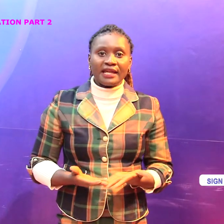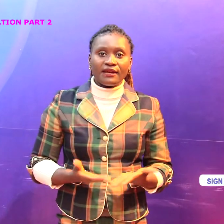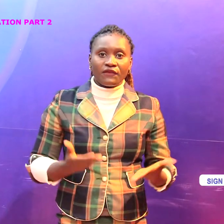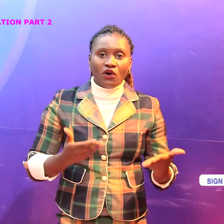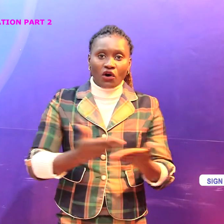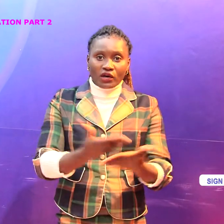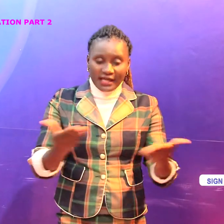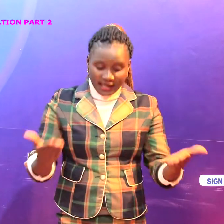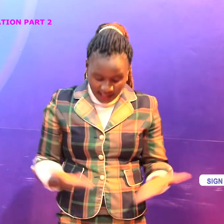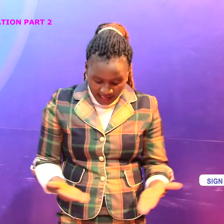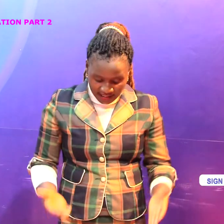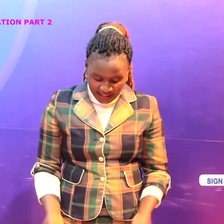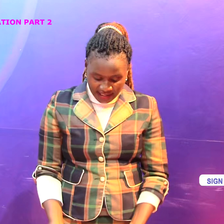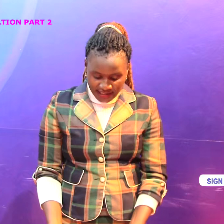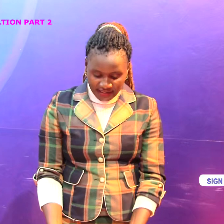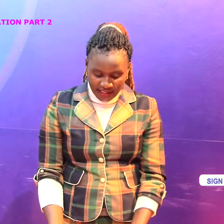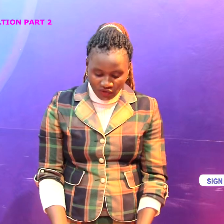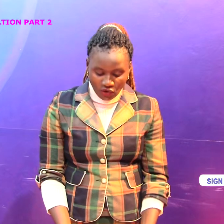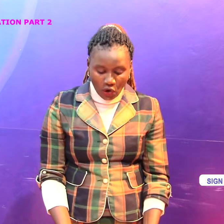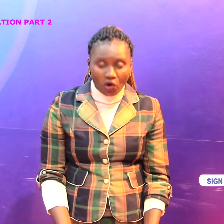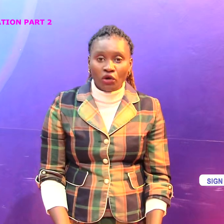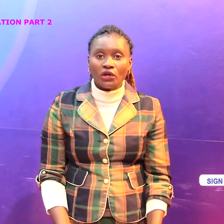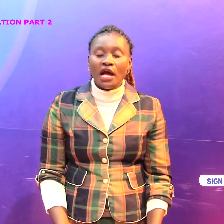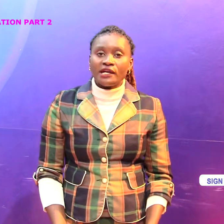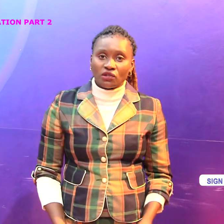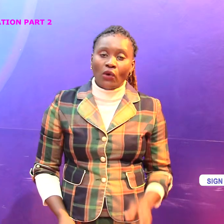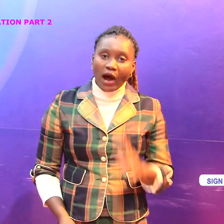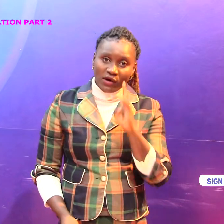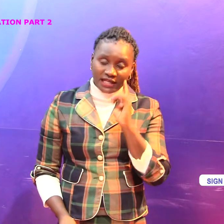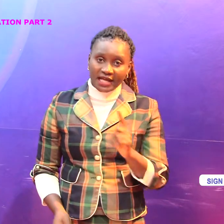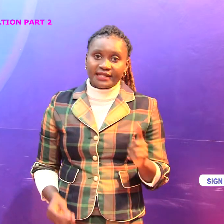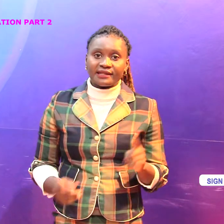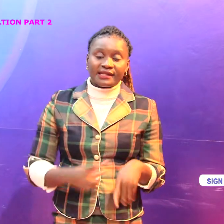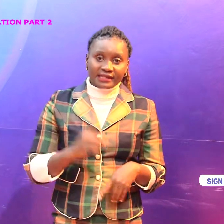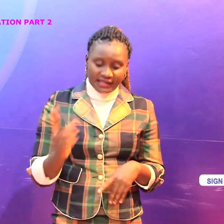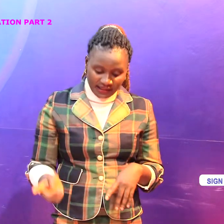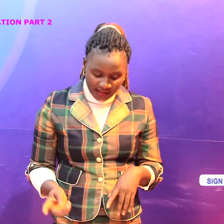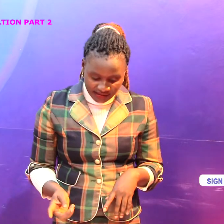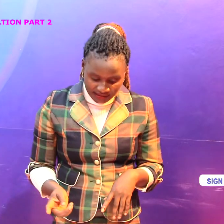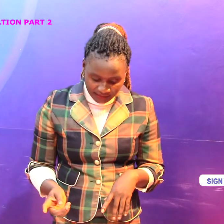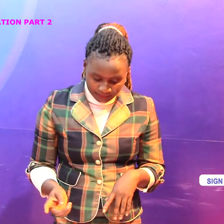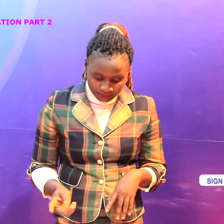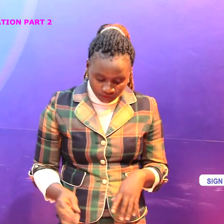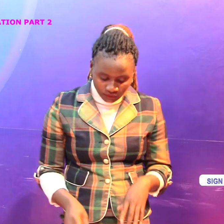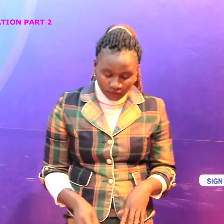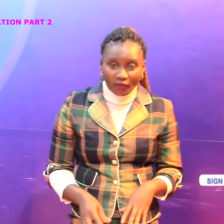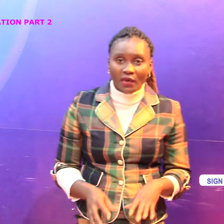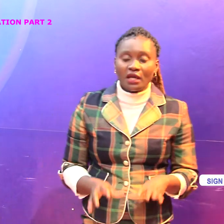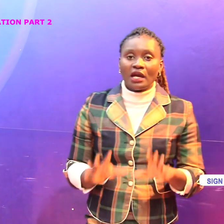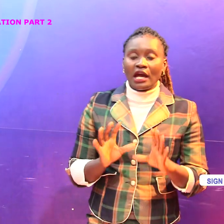sign for here. And then we go to our next sentence. I